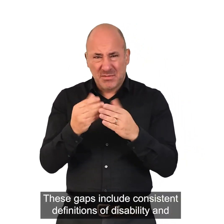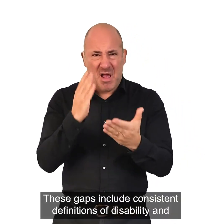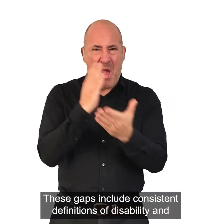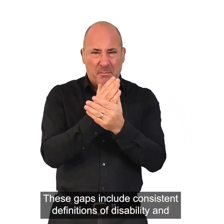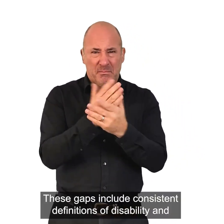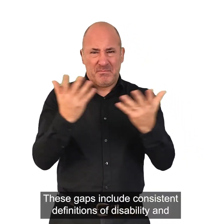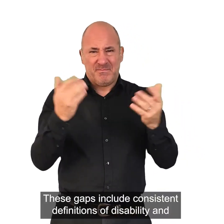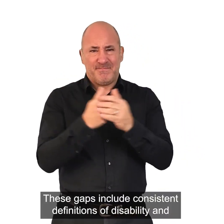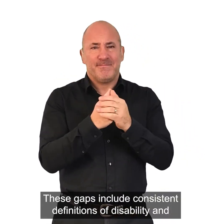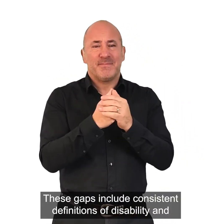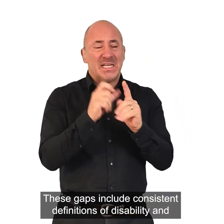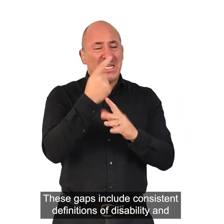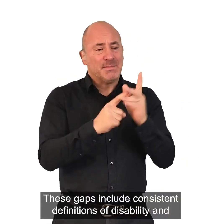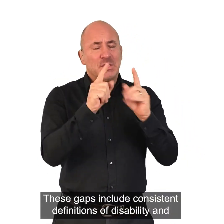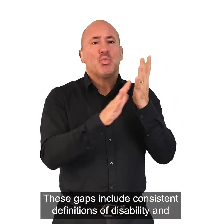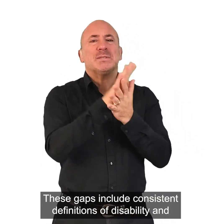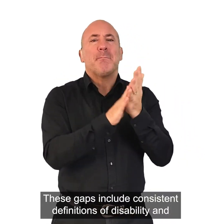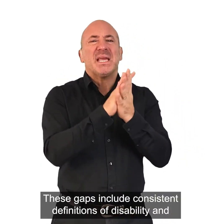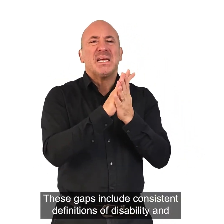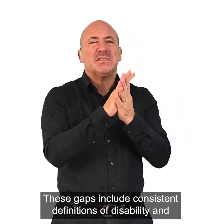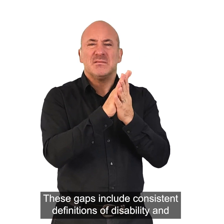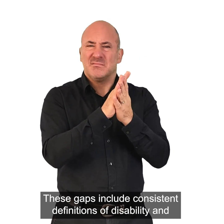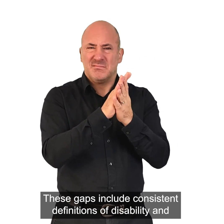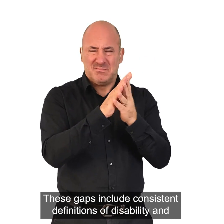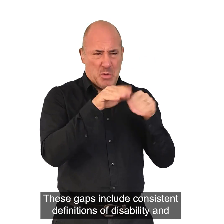These gaps include consistent definitions of disability and